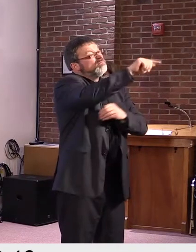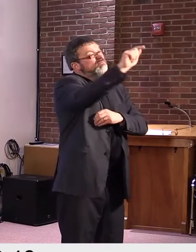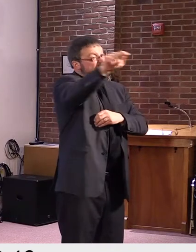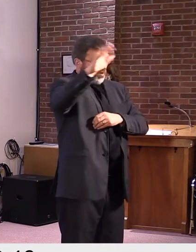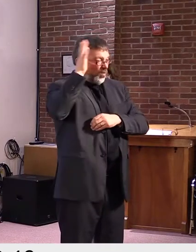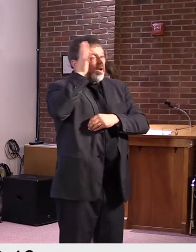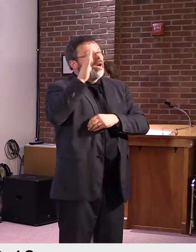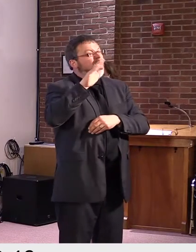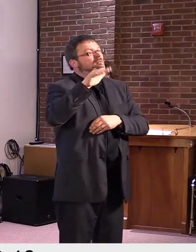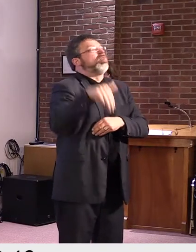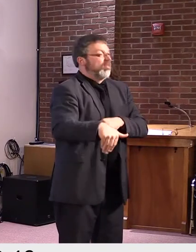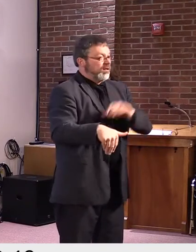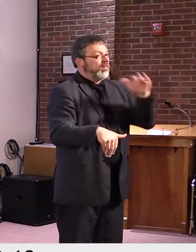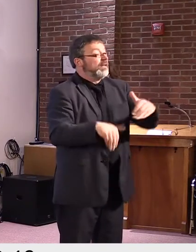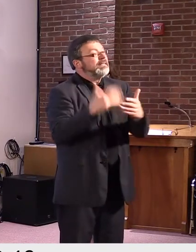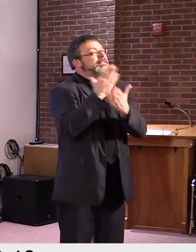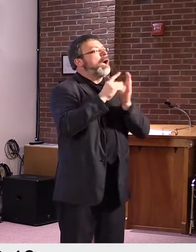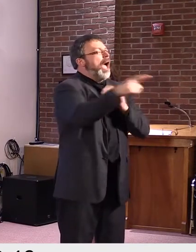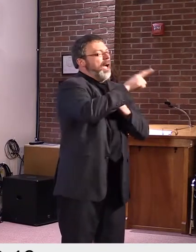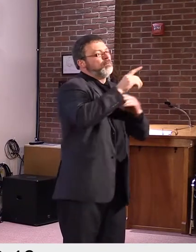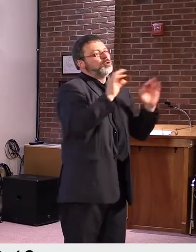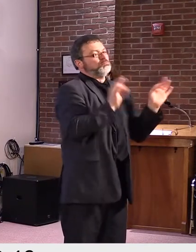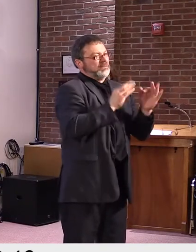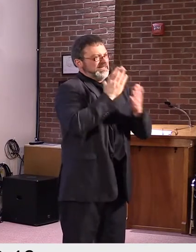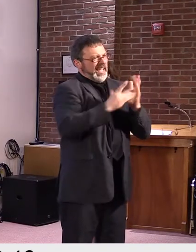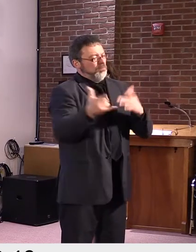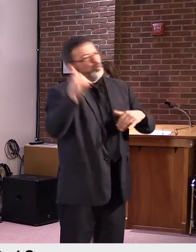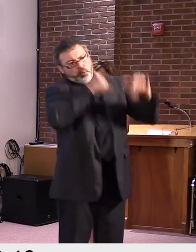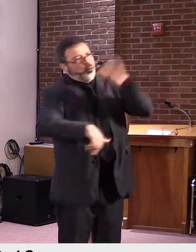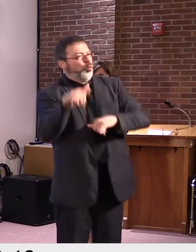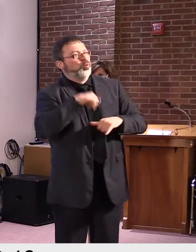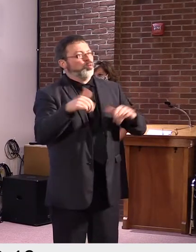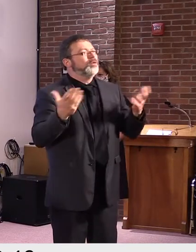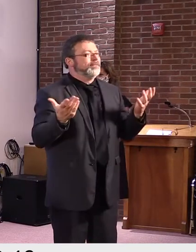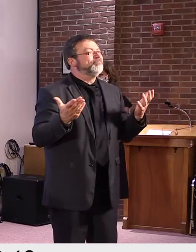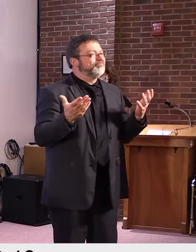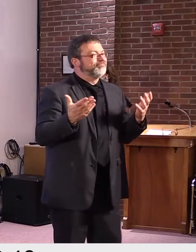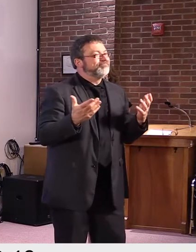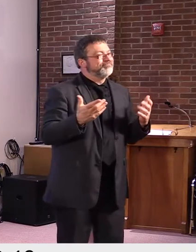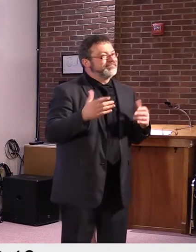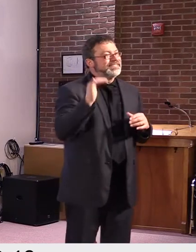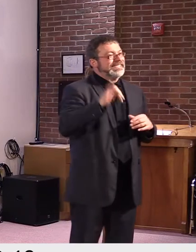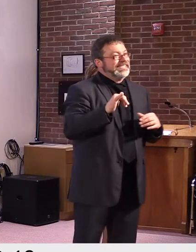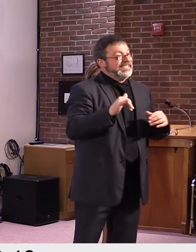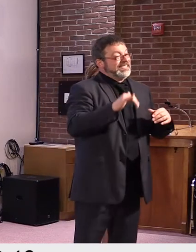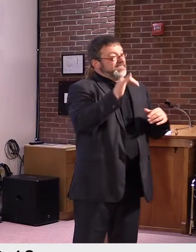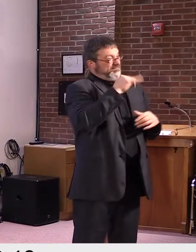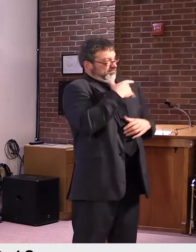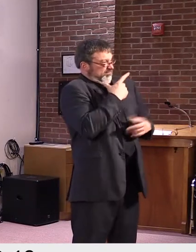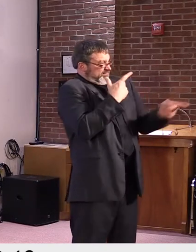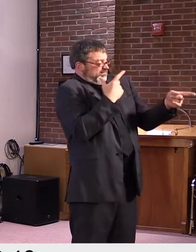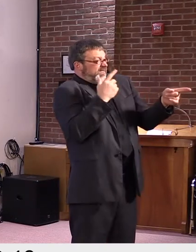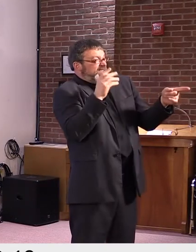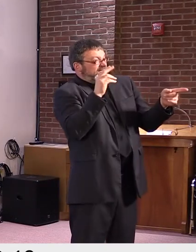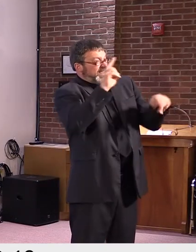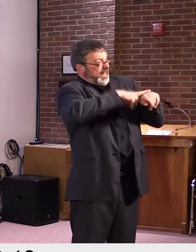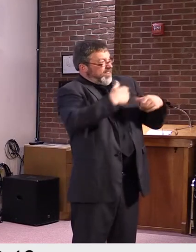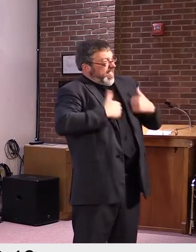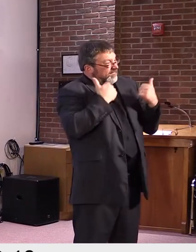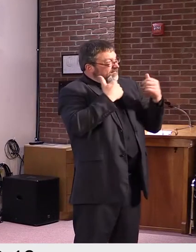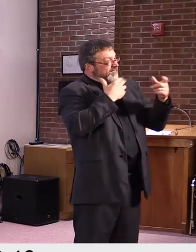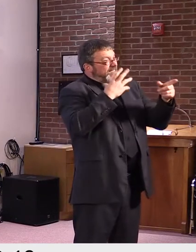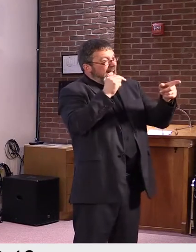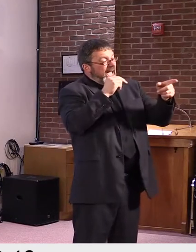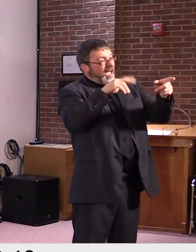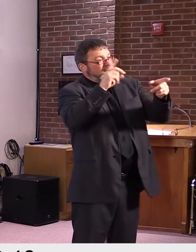but again, all of us are going to feel this. And I think this is an indication, whether it's National Life or Darn Tough Socks, or the